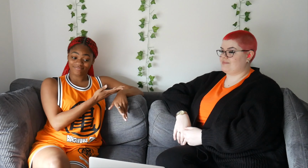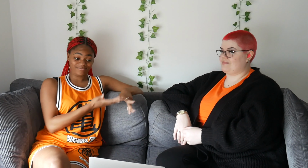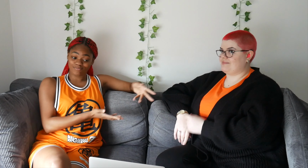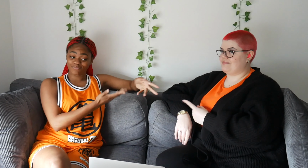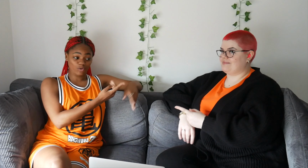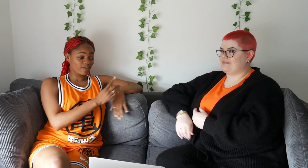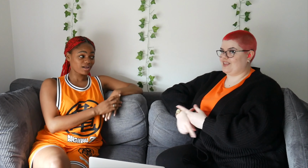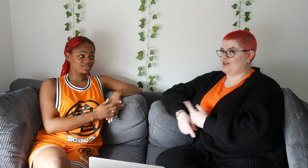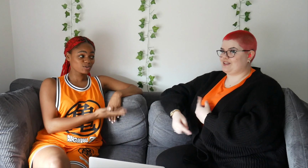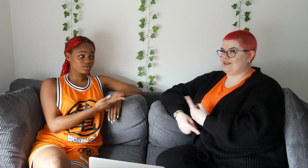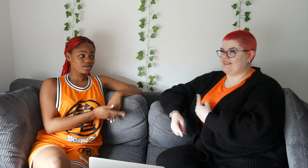Who's going first?